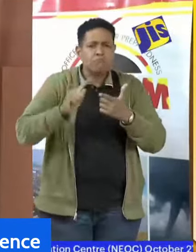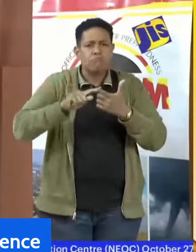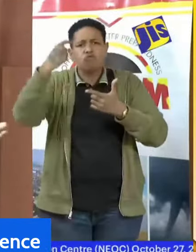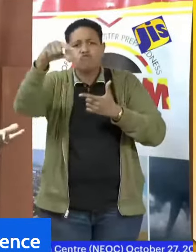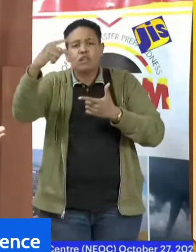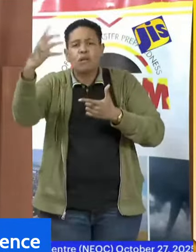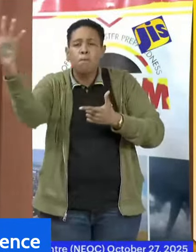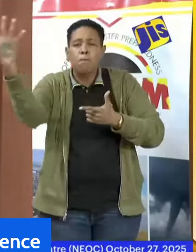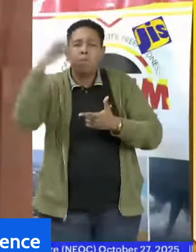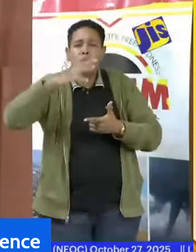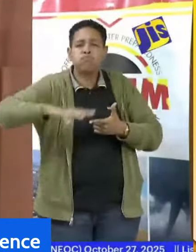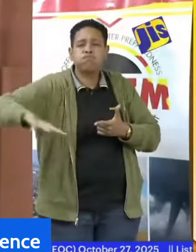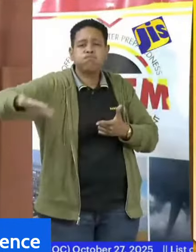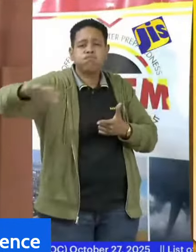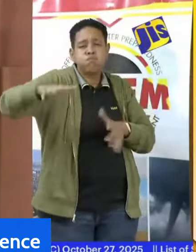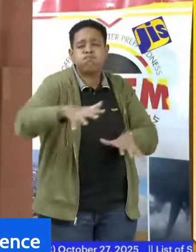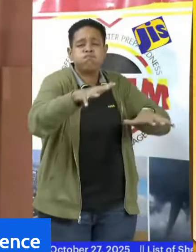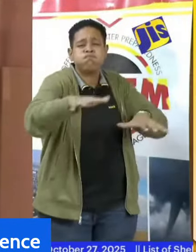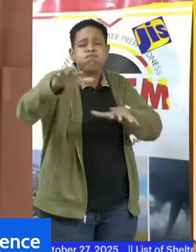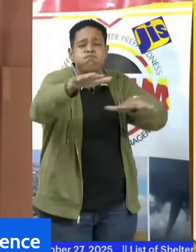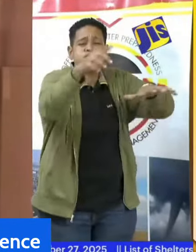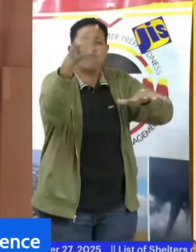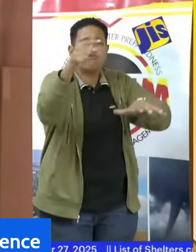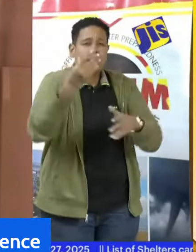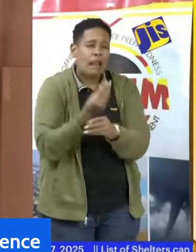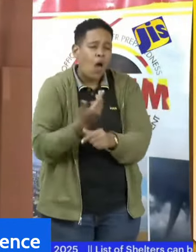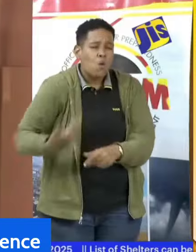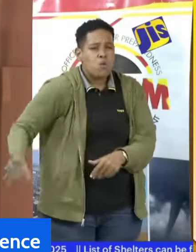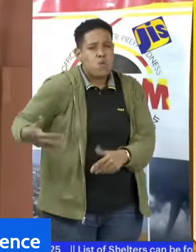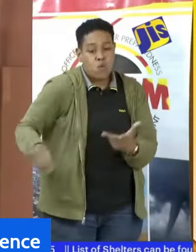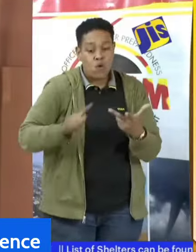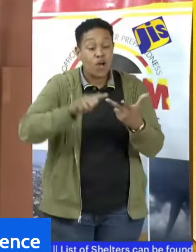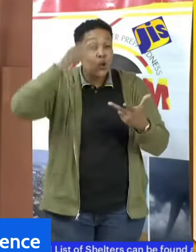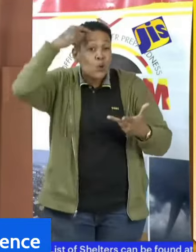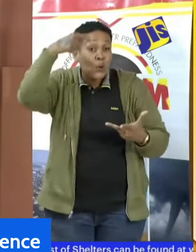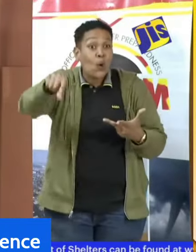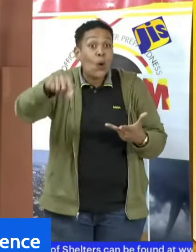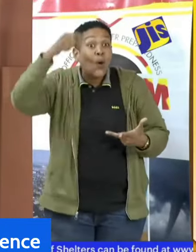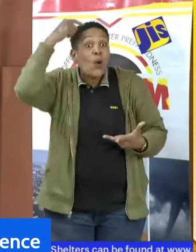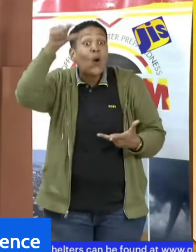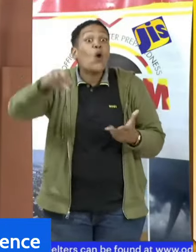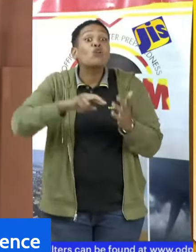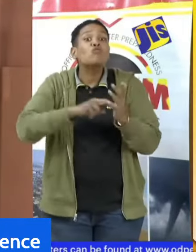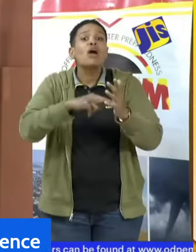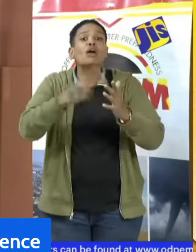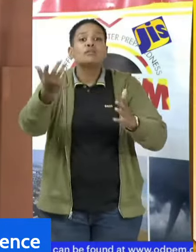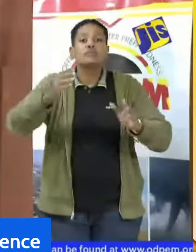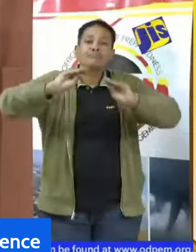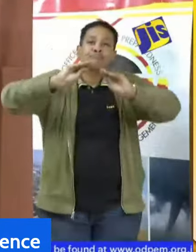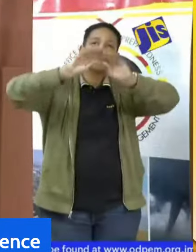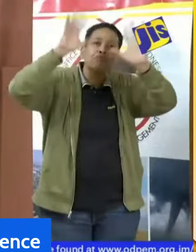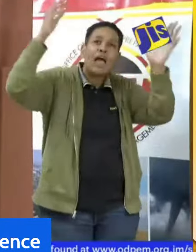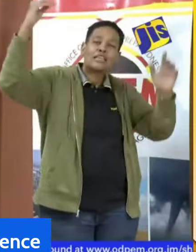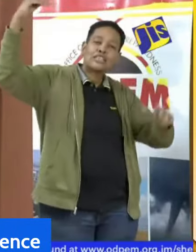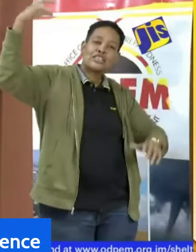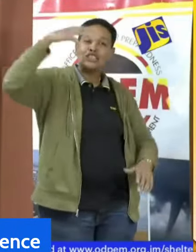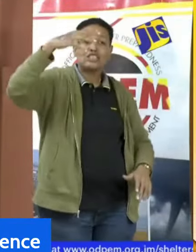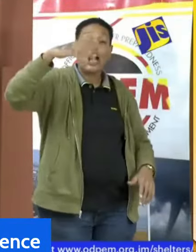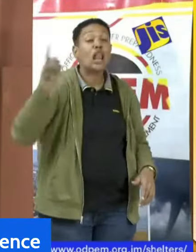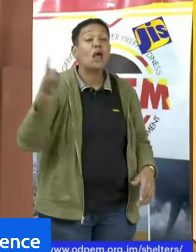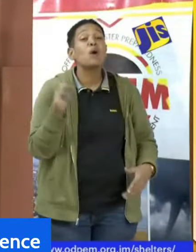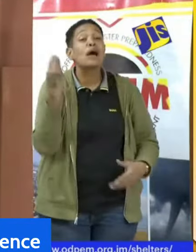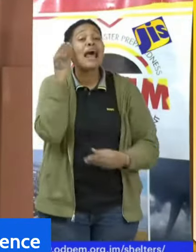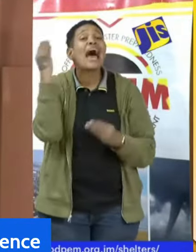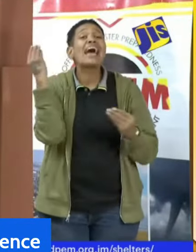the beautiful green land that we have, and also the gold, which is for the bright sunshine. And what I said to